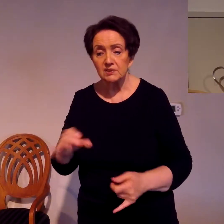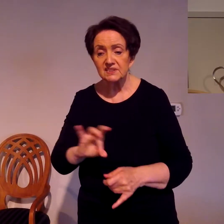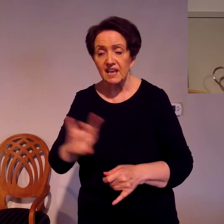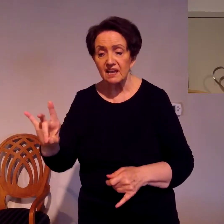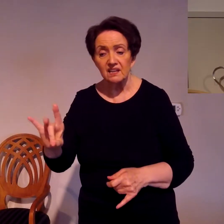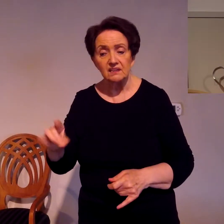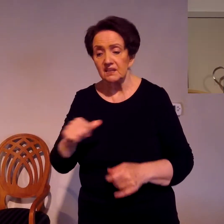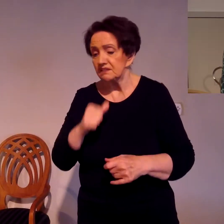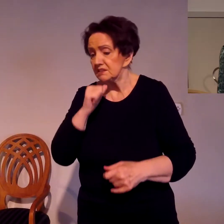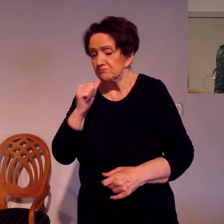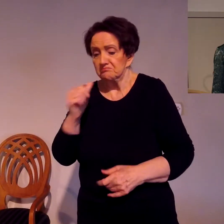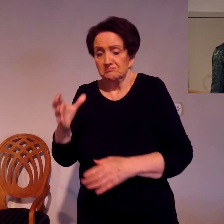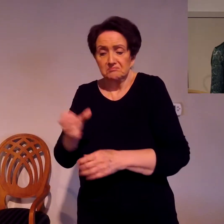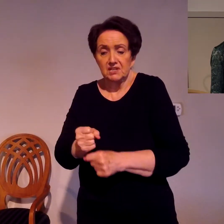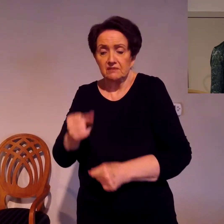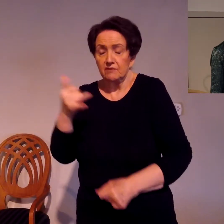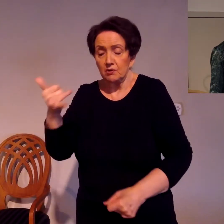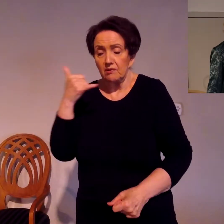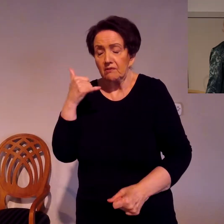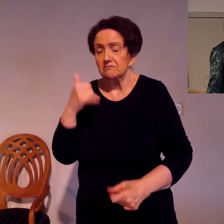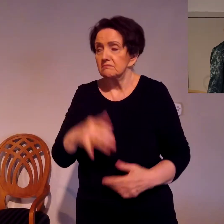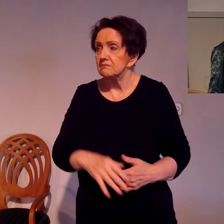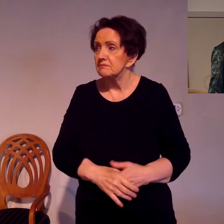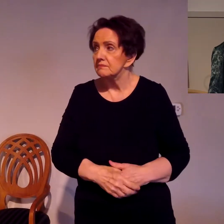receive a phone call?